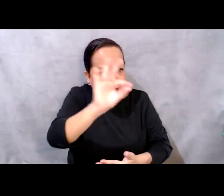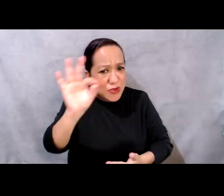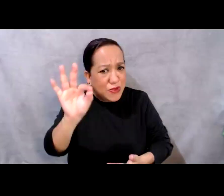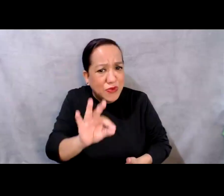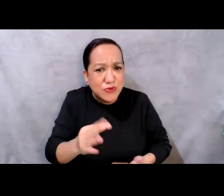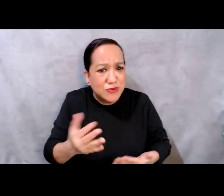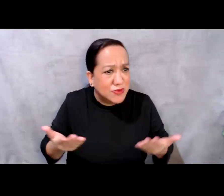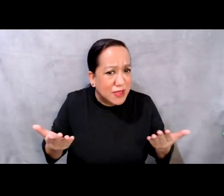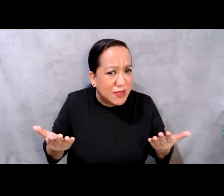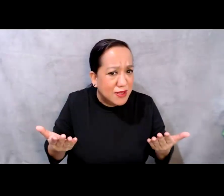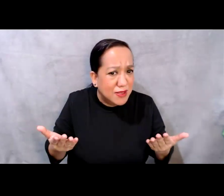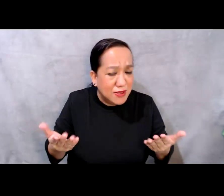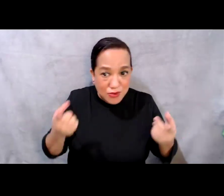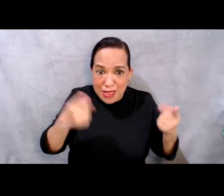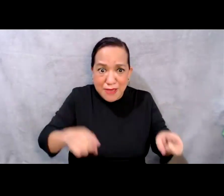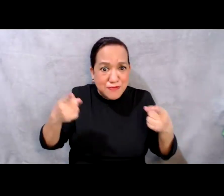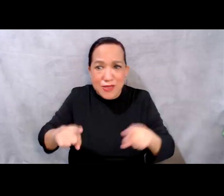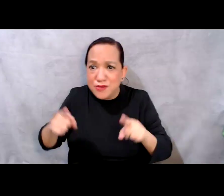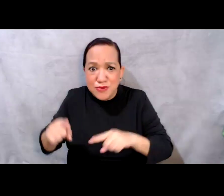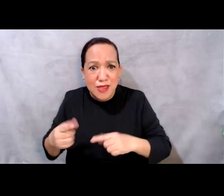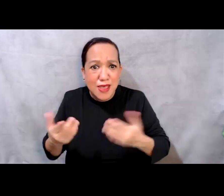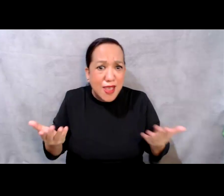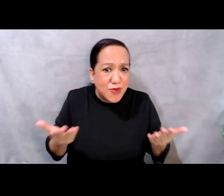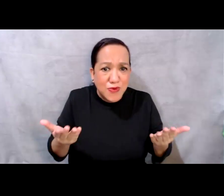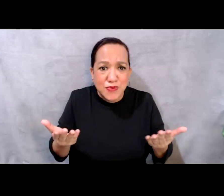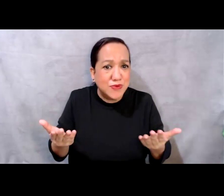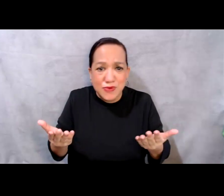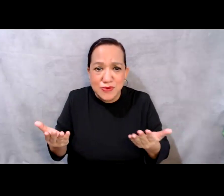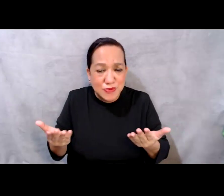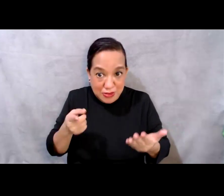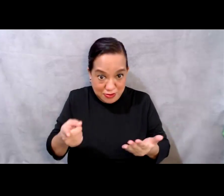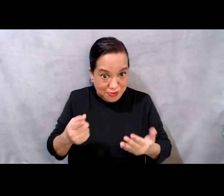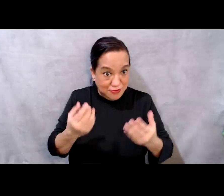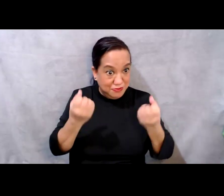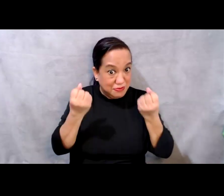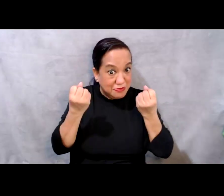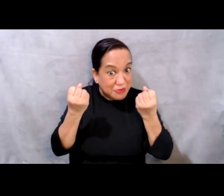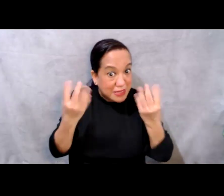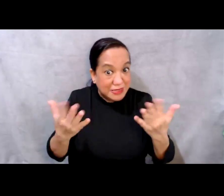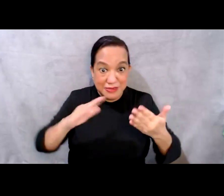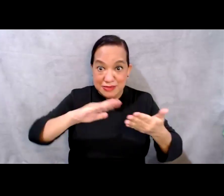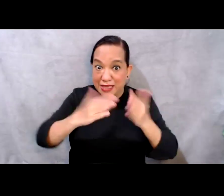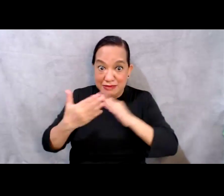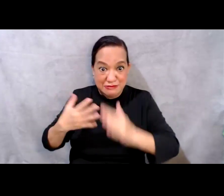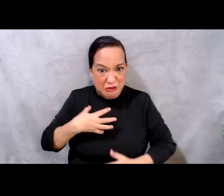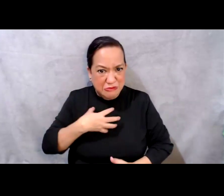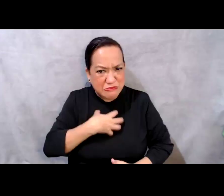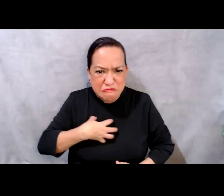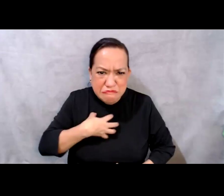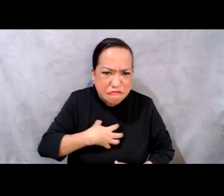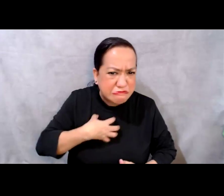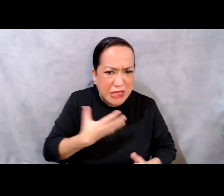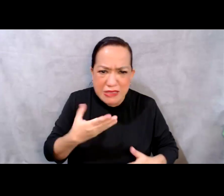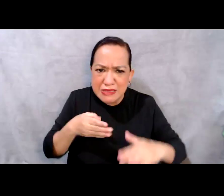communities are able to access the AM directly, given that we know two things to be true? One, that there is no flood of